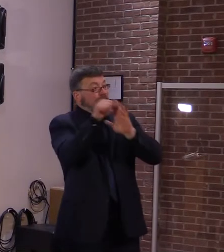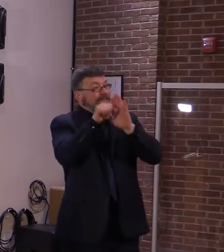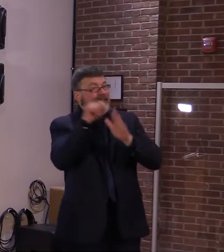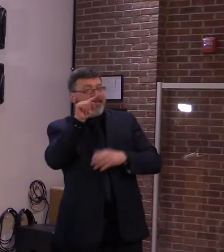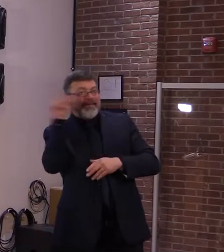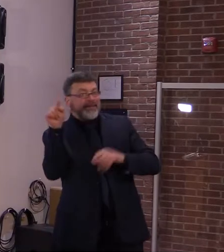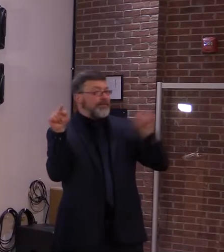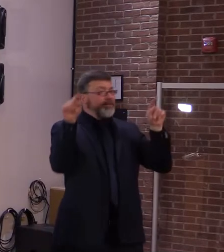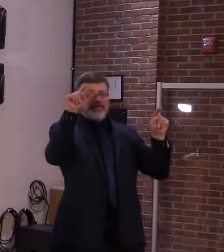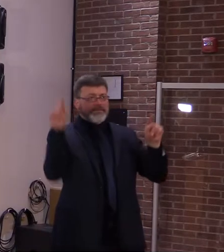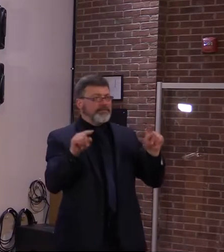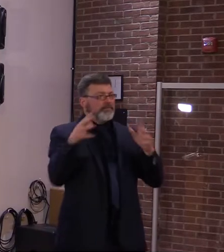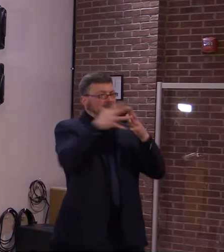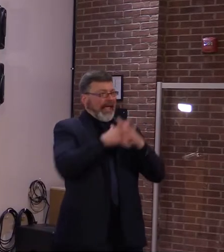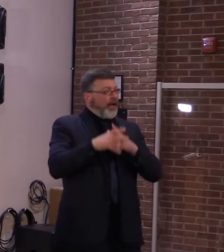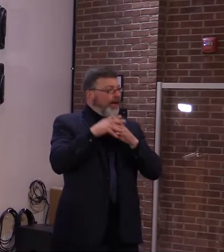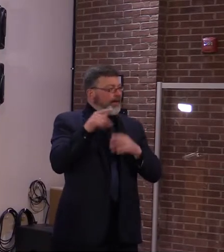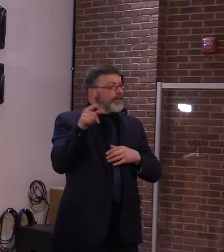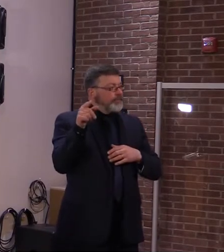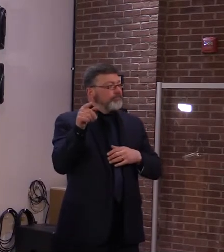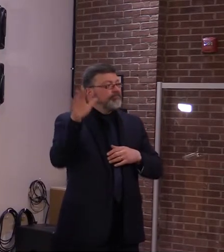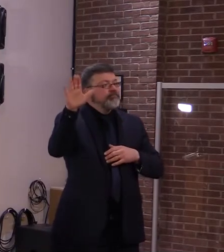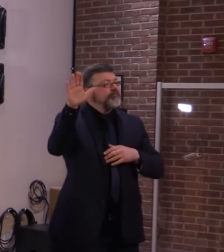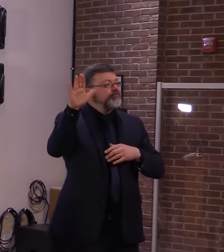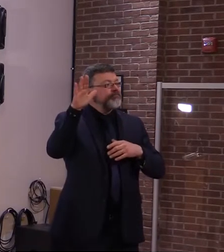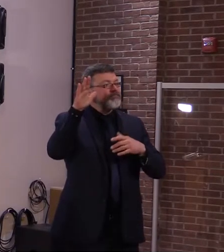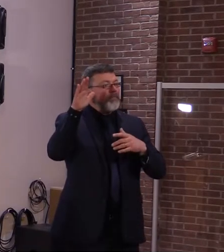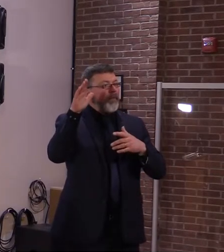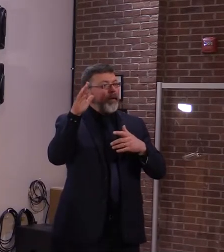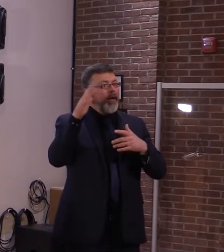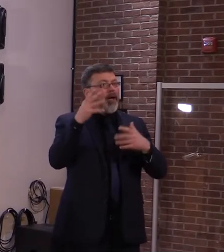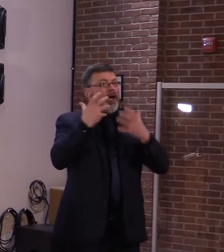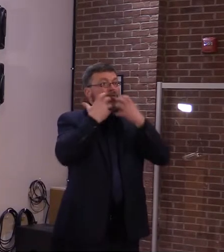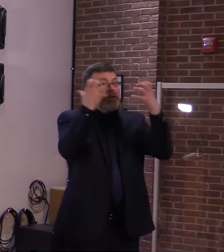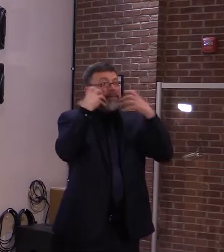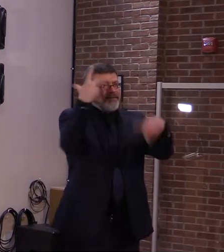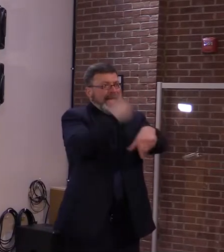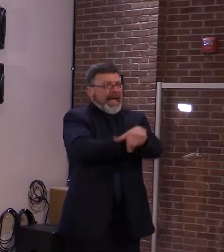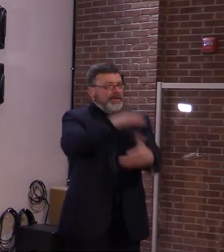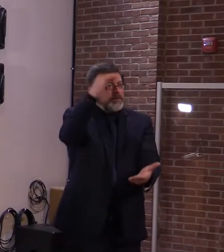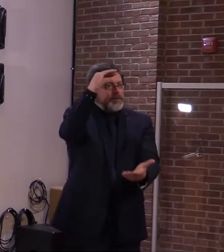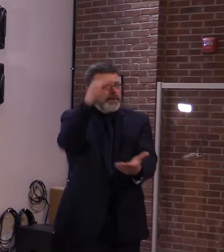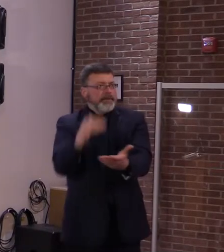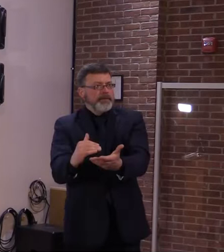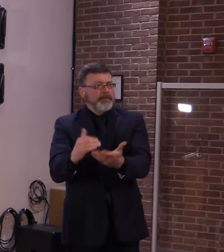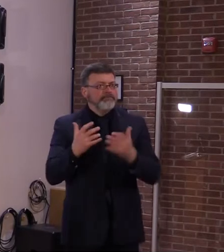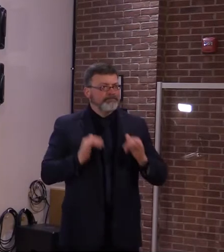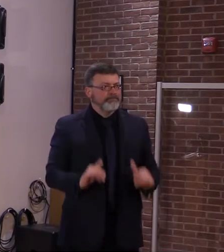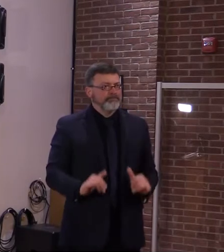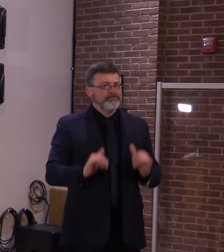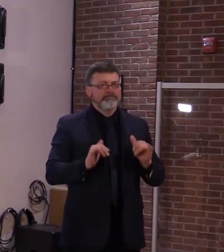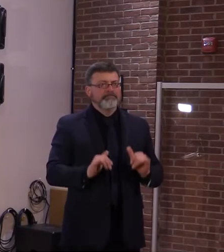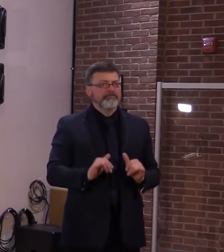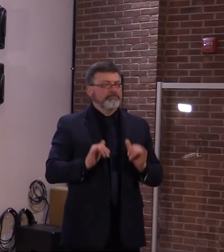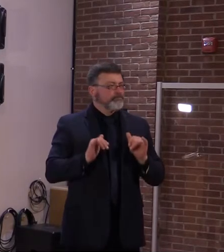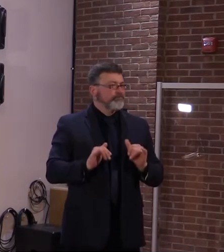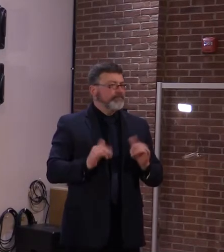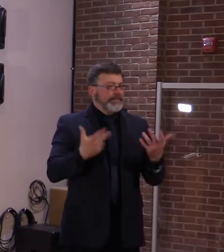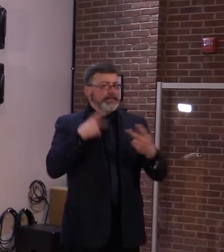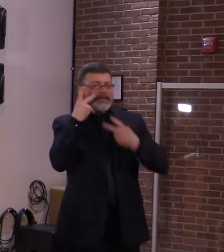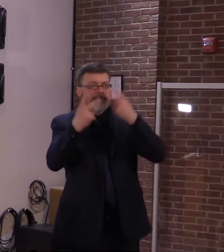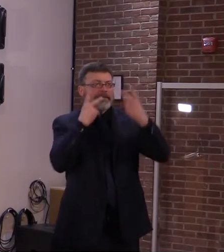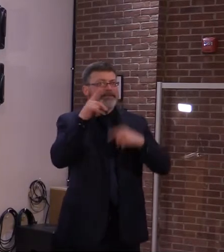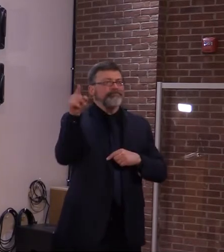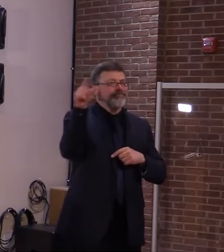people to meet the supply that they're having come in their doors. So they're in the